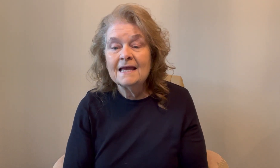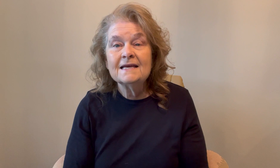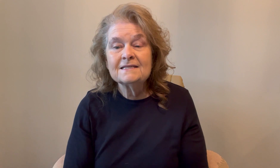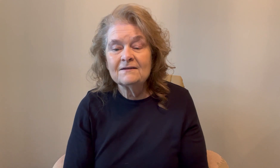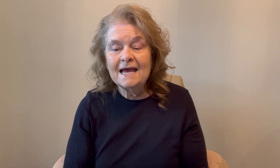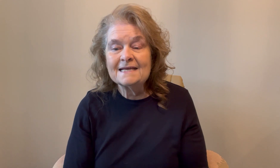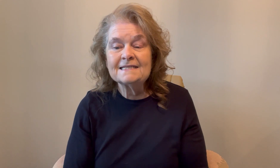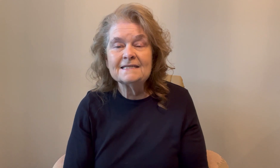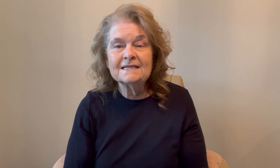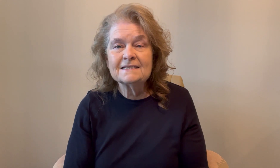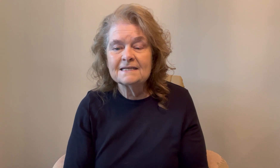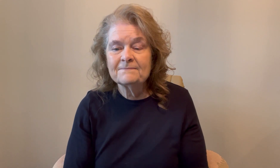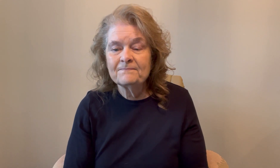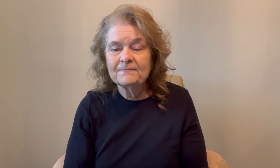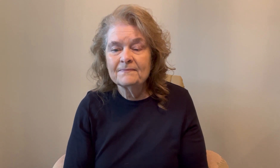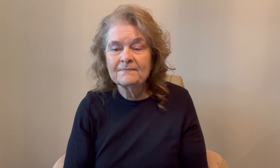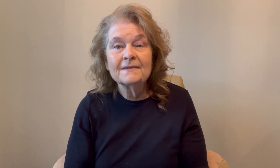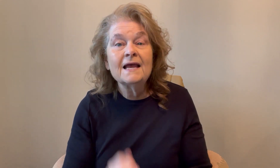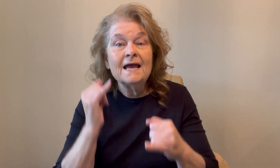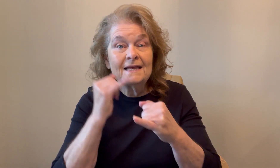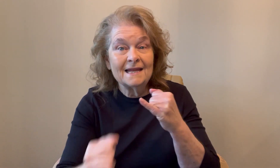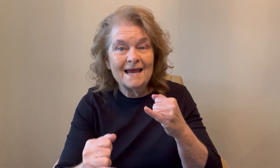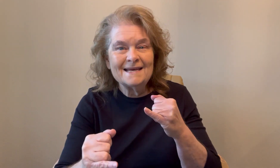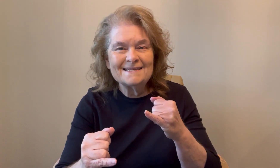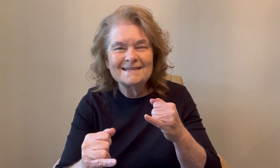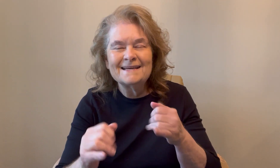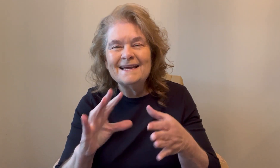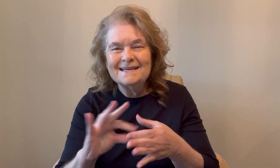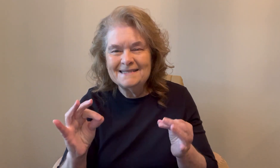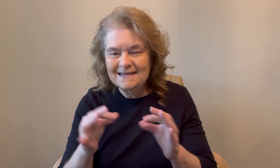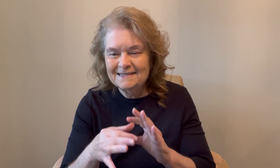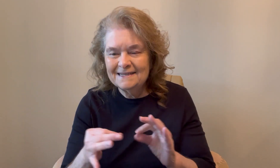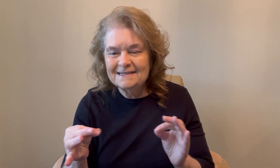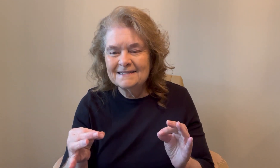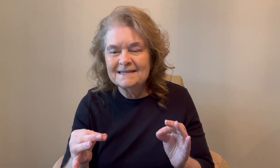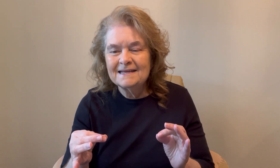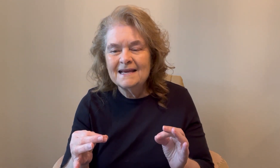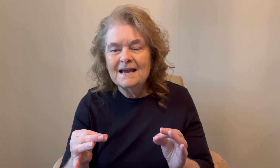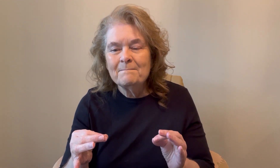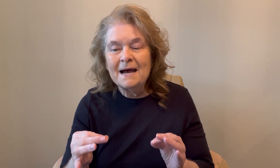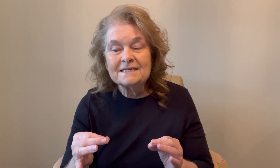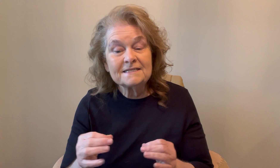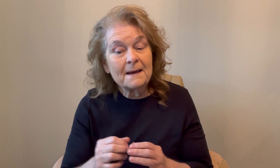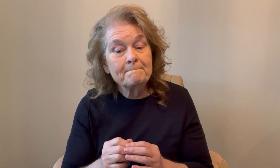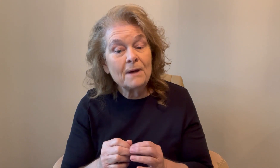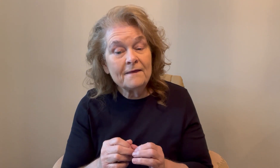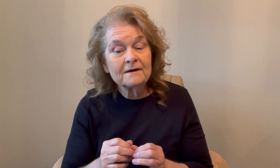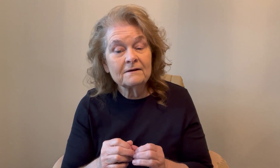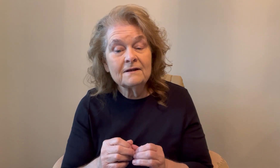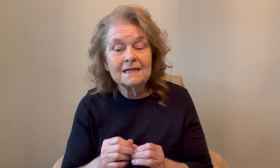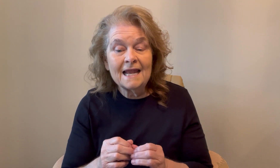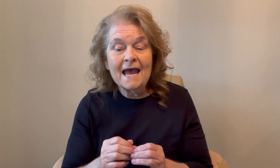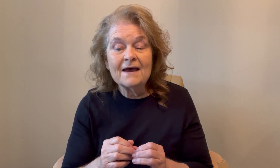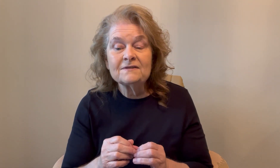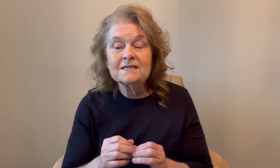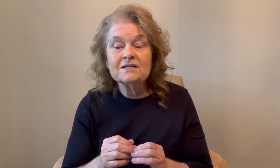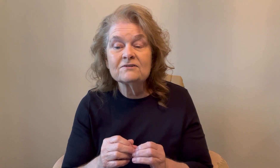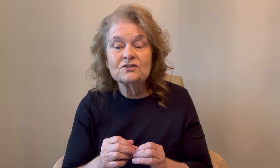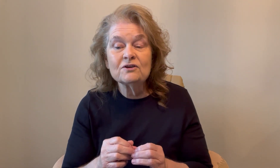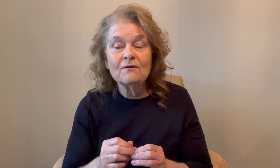So last sentence. Last sentence. My stepmother laughed until she